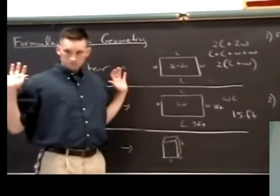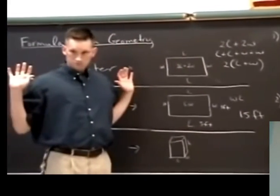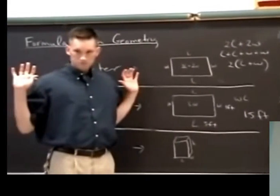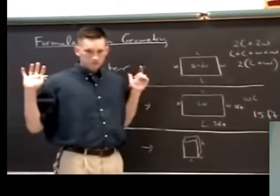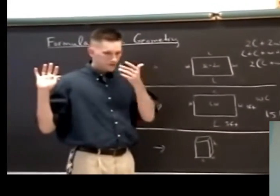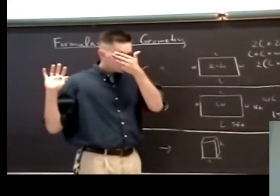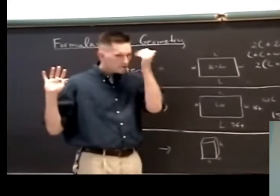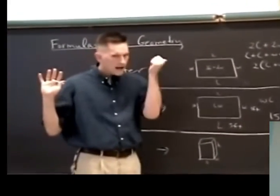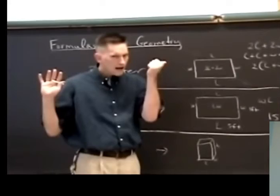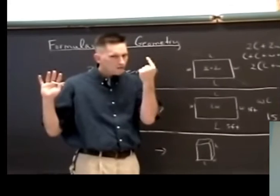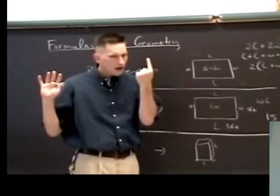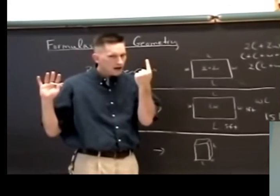That's it.